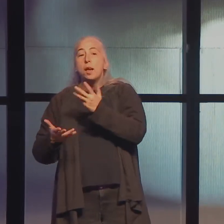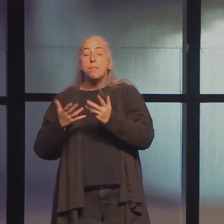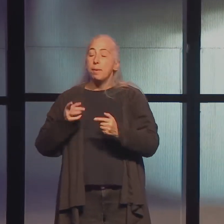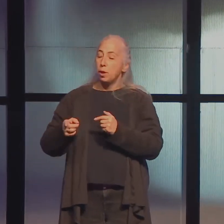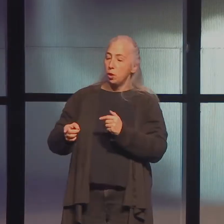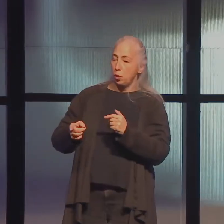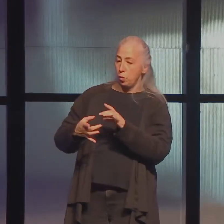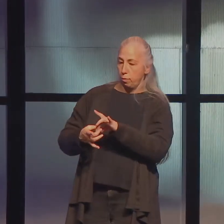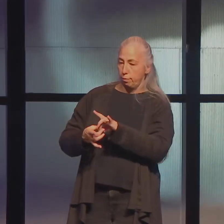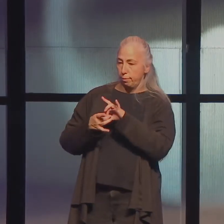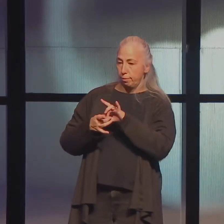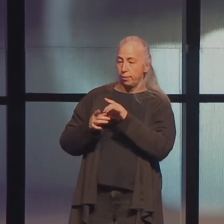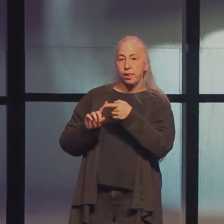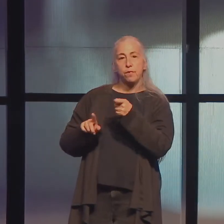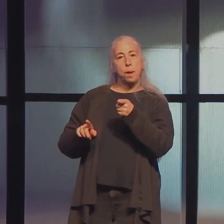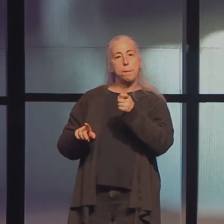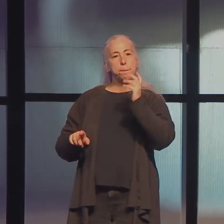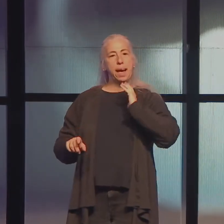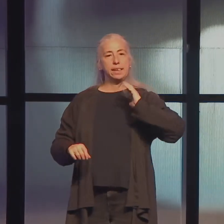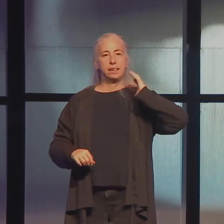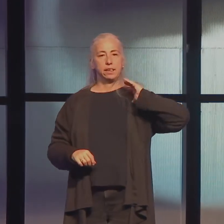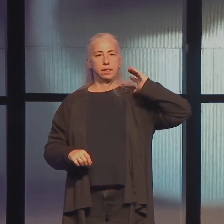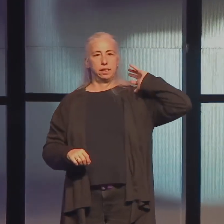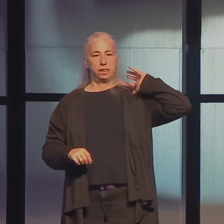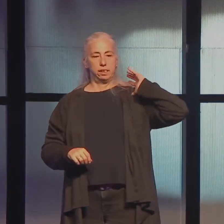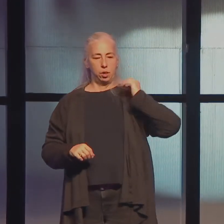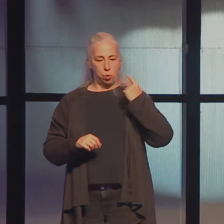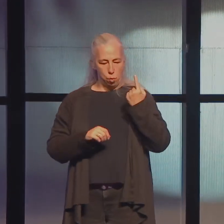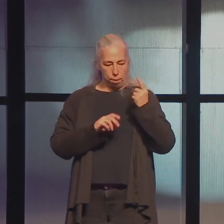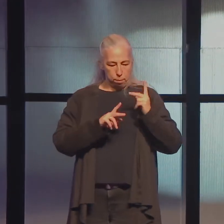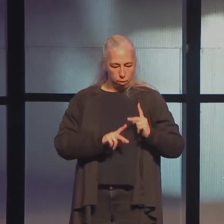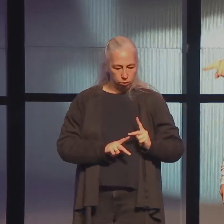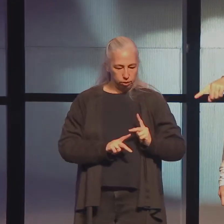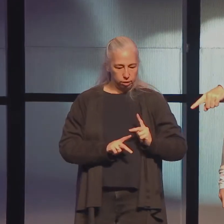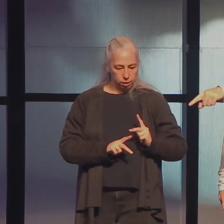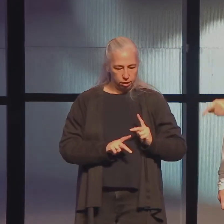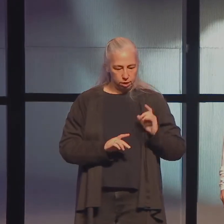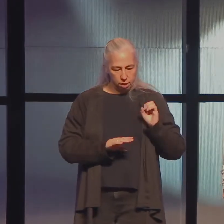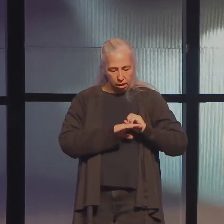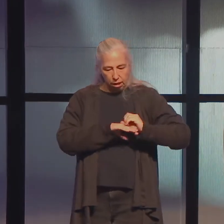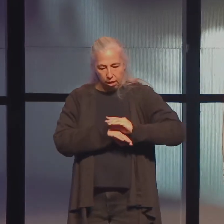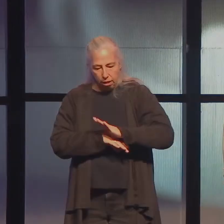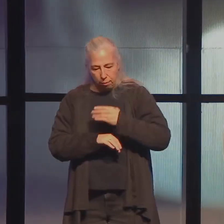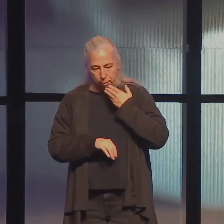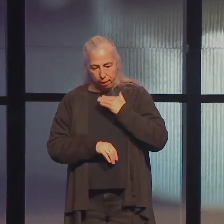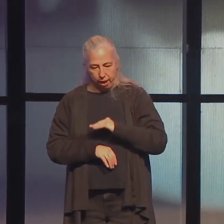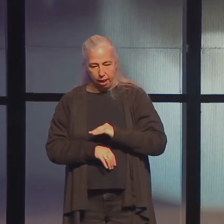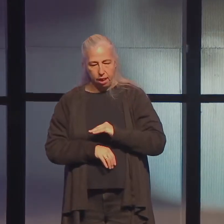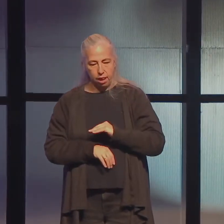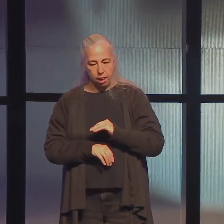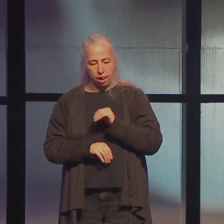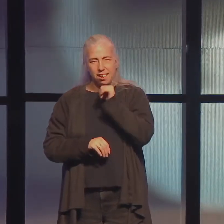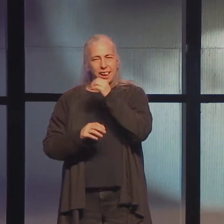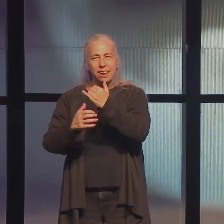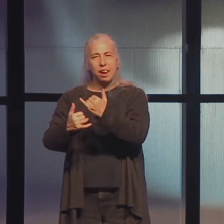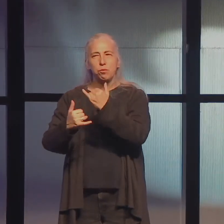maybe this more about this one person who mistreated me than it is about this moment that I'm feeling? Maybe